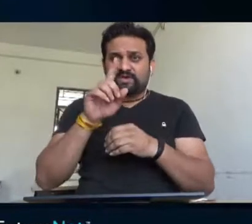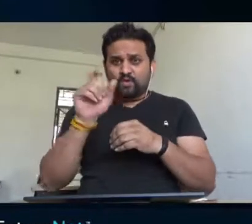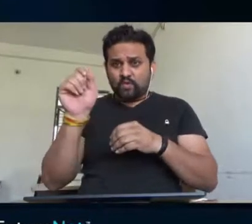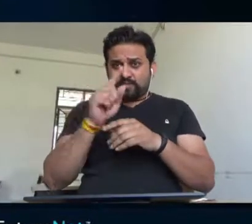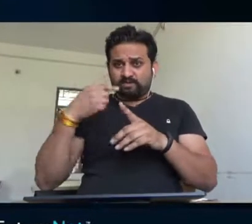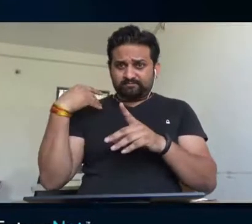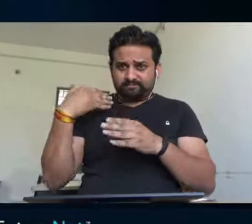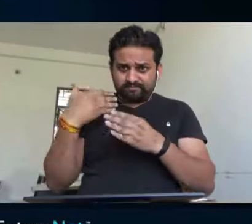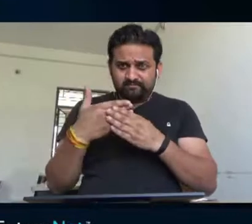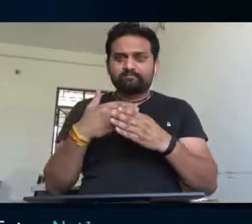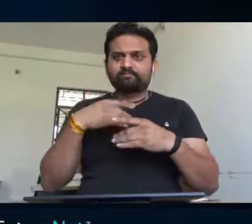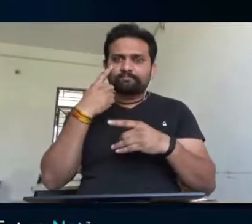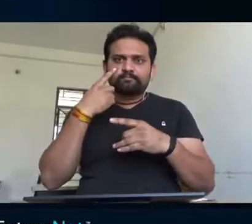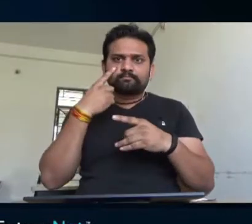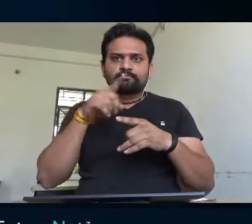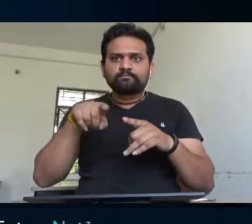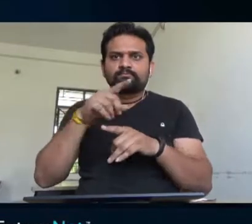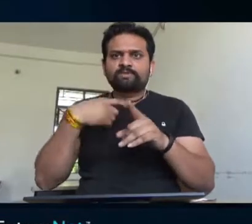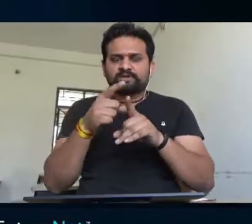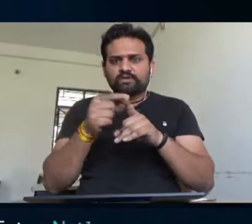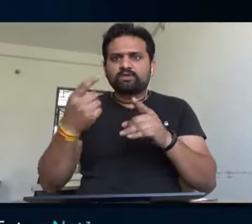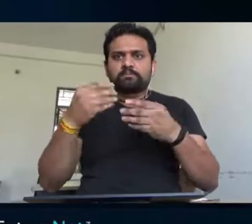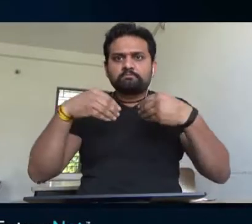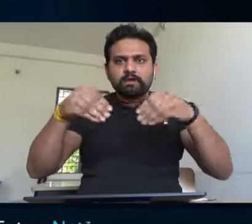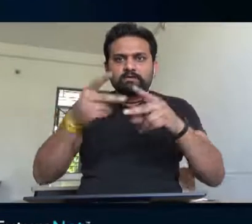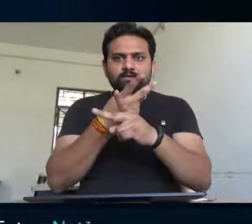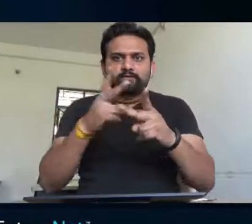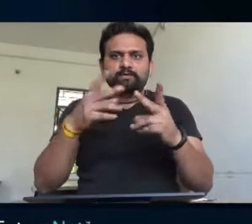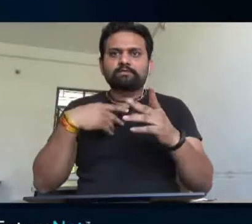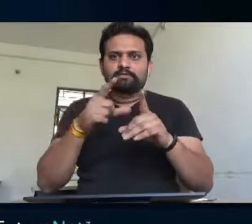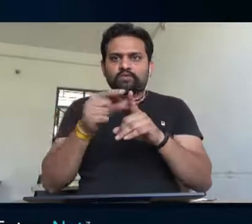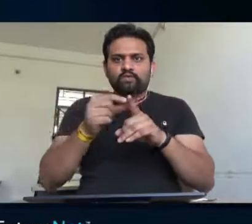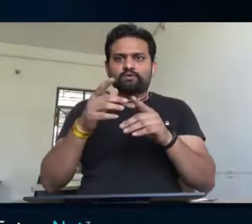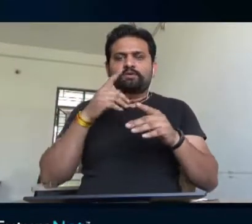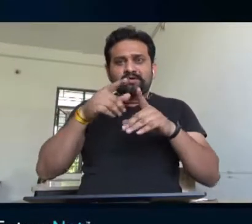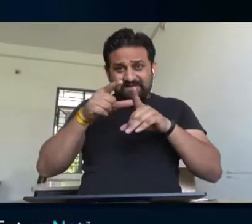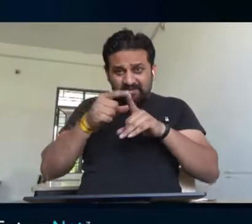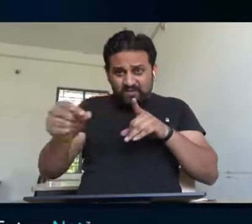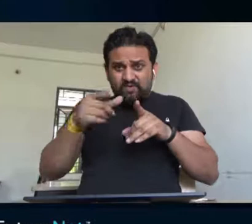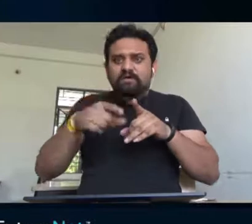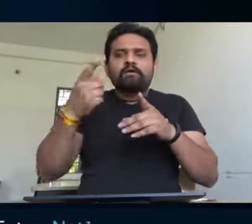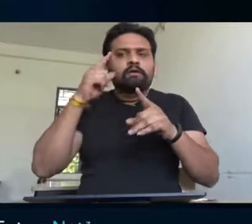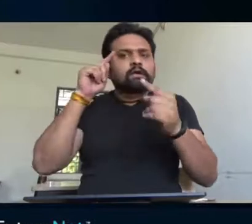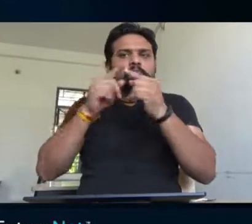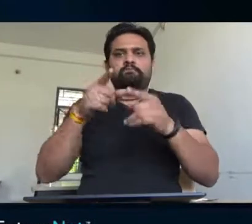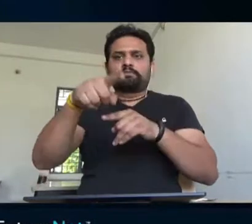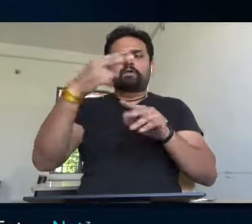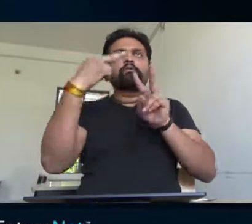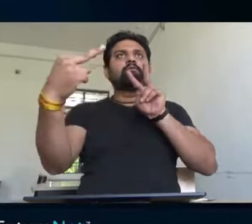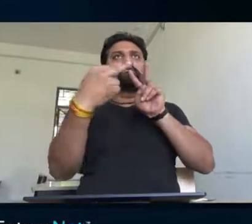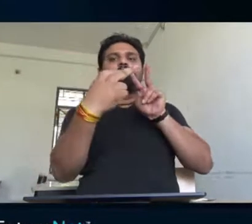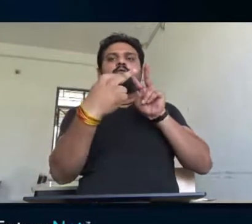months, and we see that we have to do something with the marketing plan for you guys, for you, ladies and gentlemen.